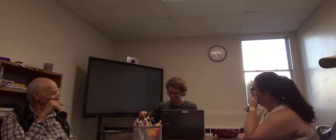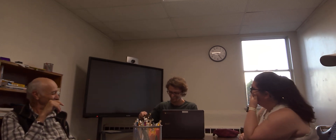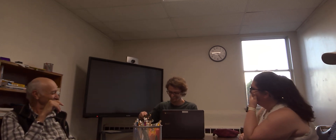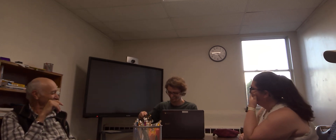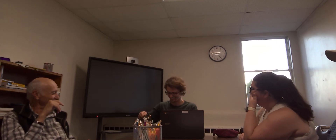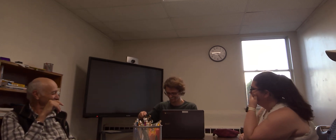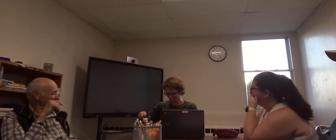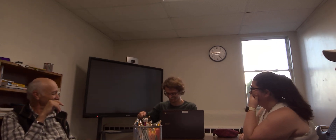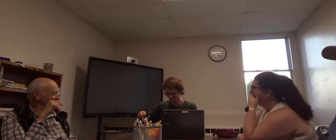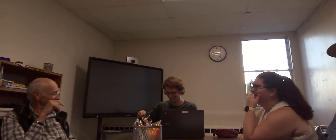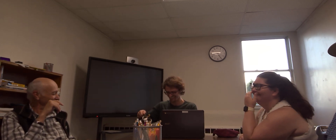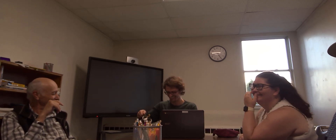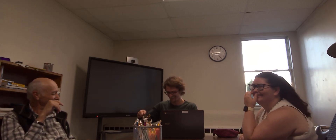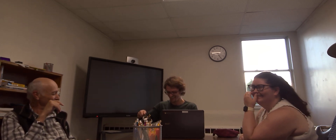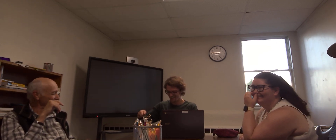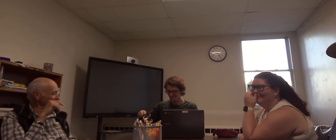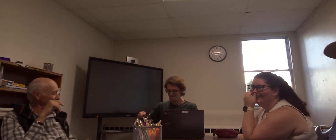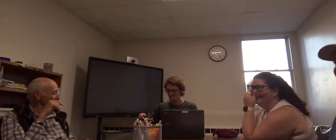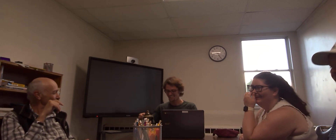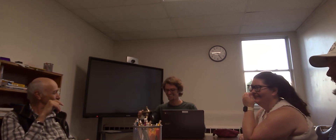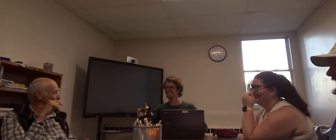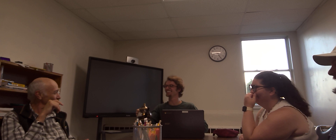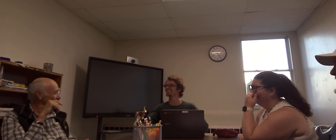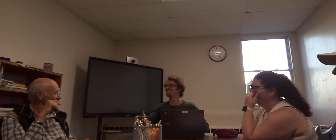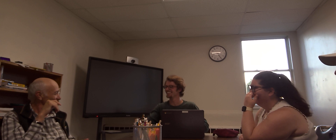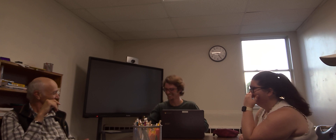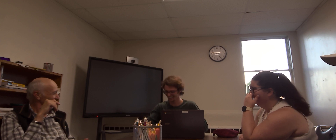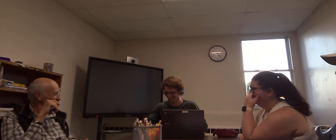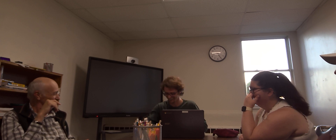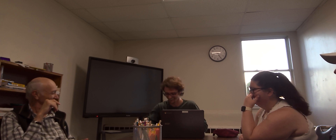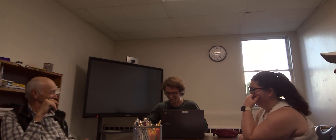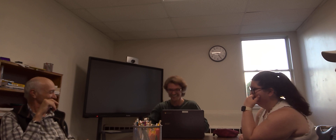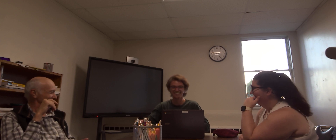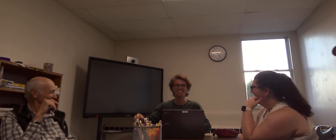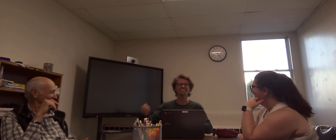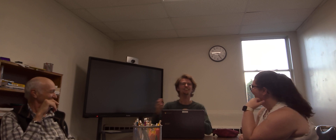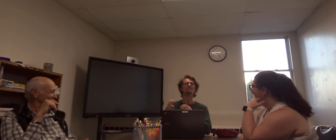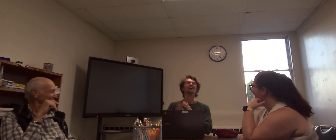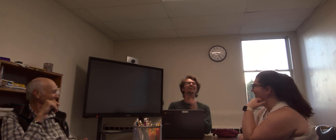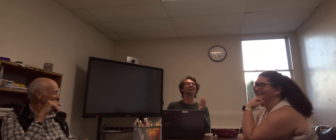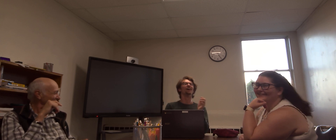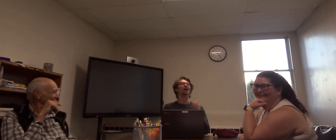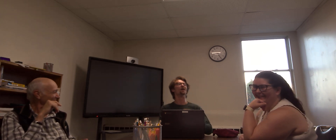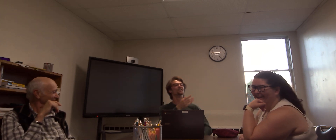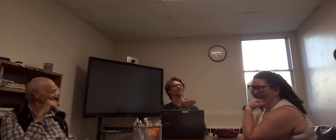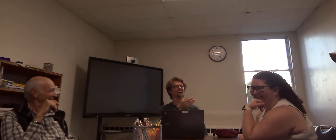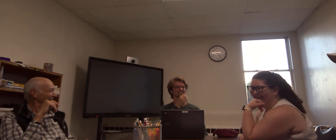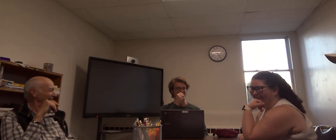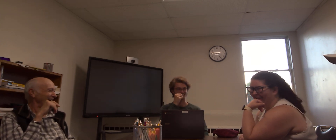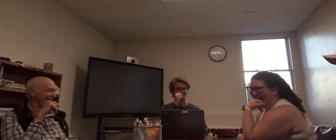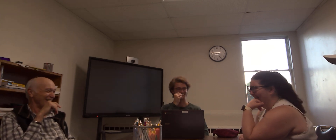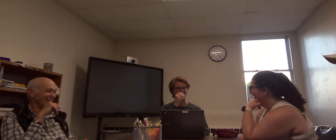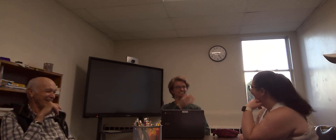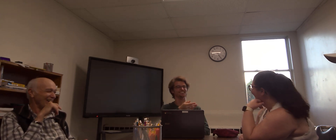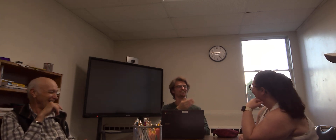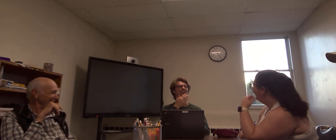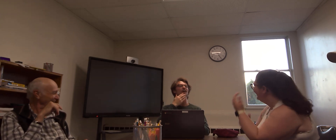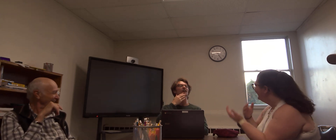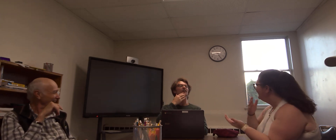We already digressed. Well then. YouTube. There it is. Bad. That's Oh, okay. personal. Yeah. No, you're right. Because I